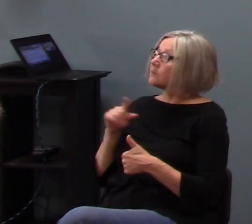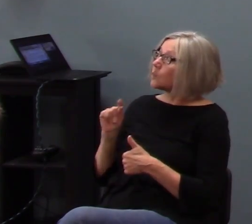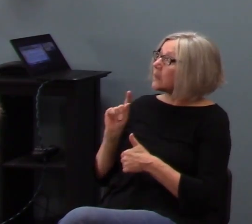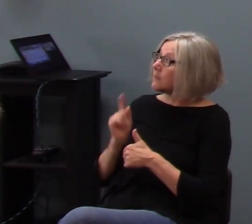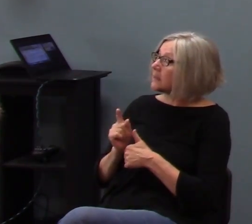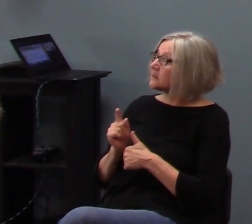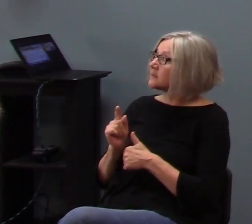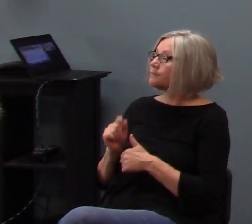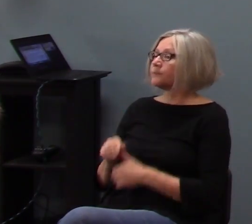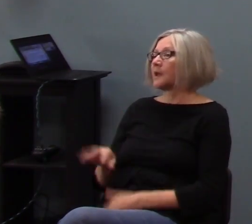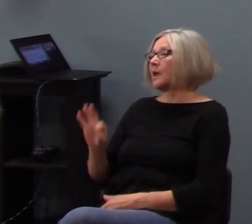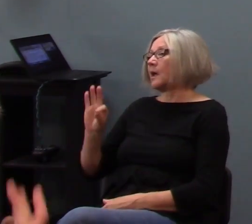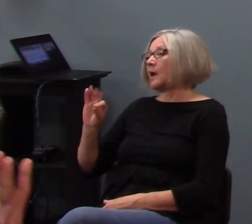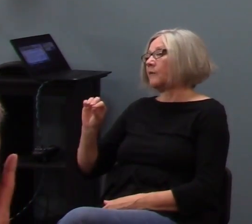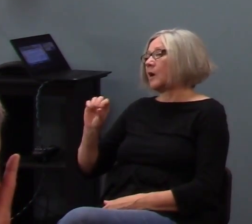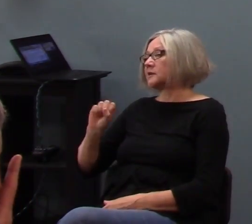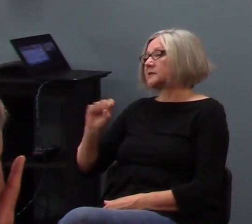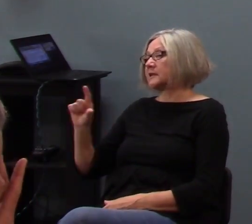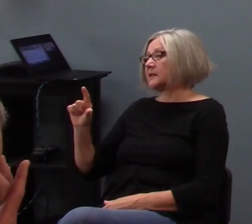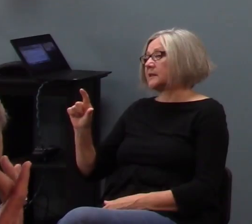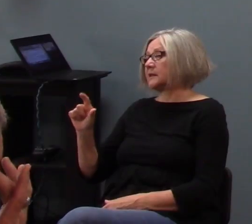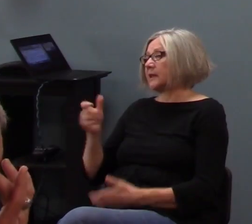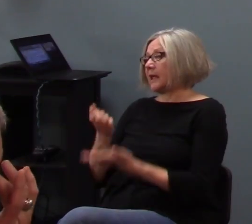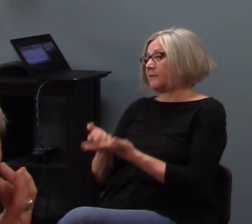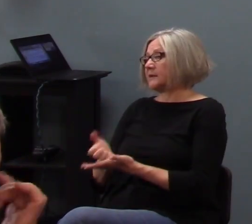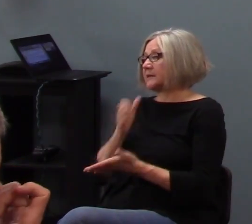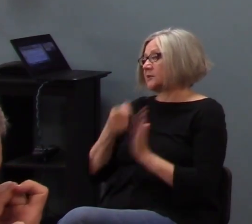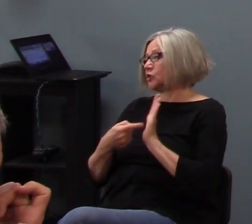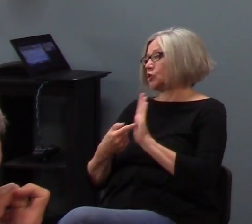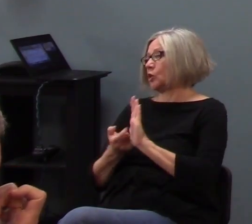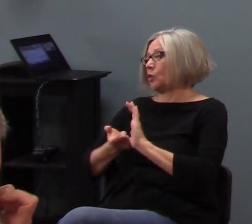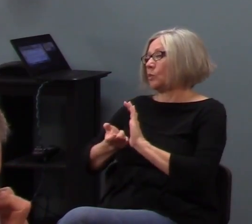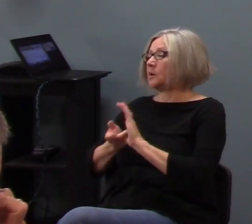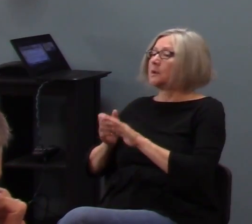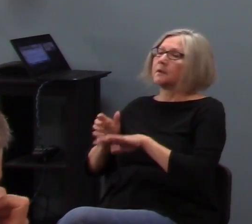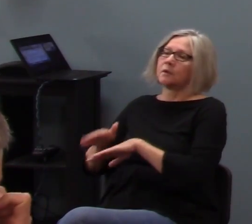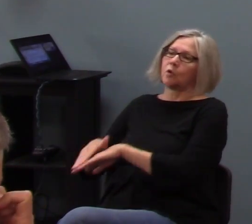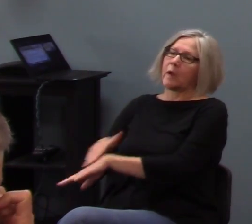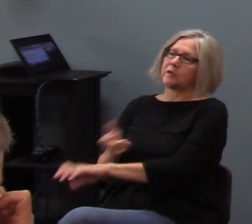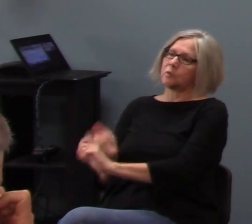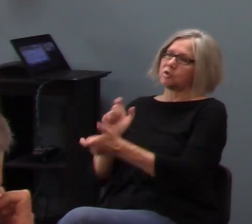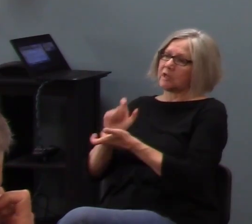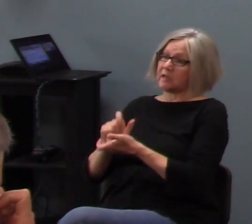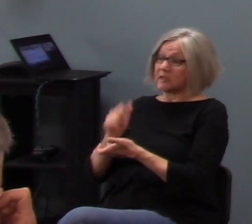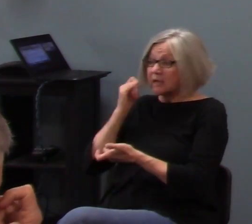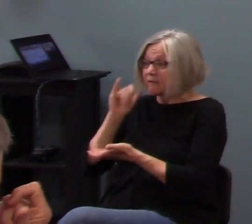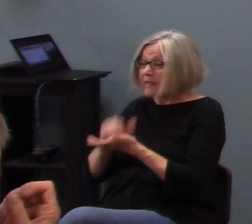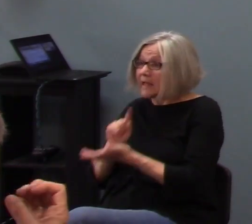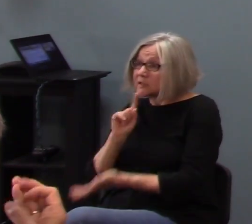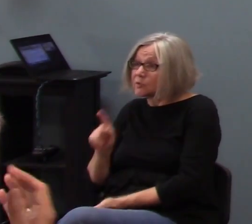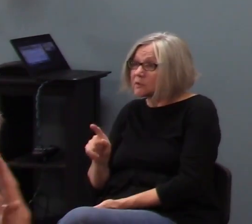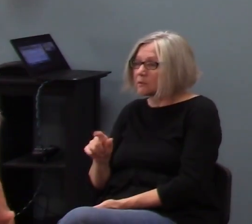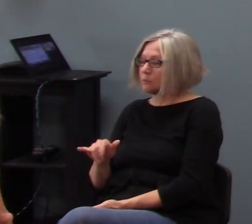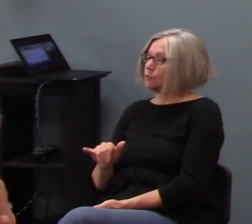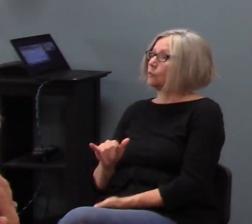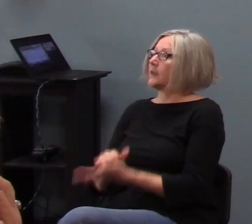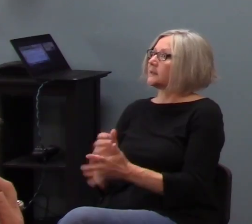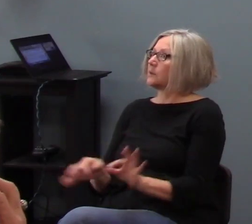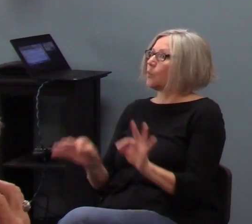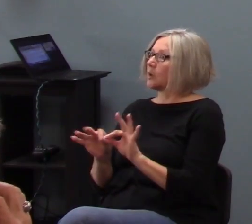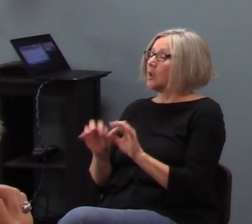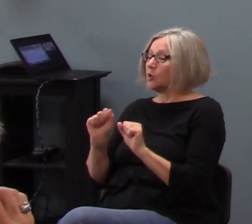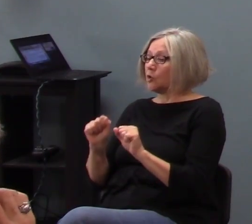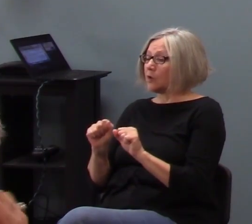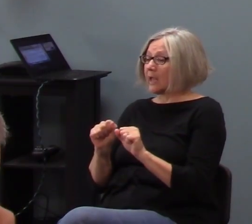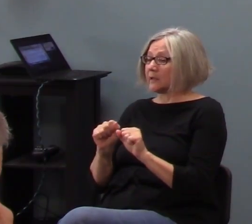So fossil evidence does not show gradual change. If that's the case, that's a huge, and again, you could speed up or